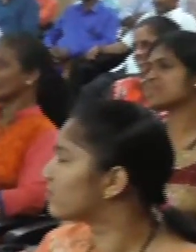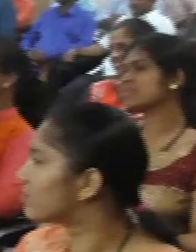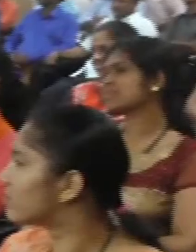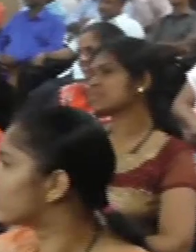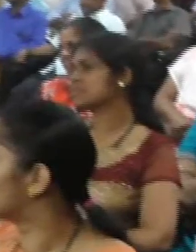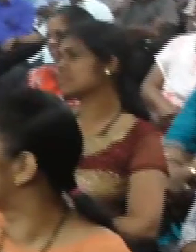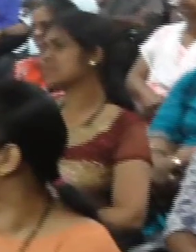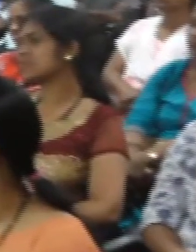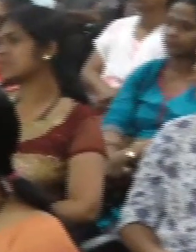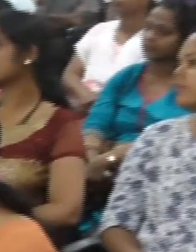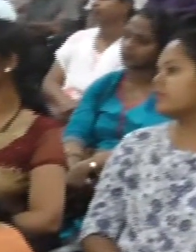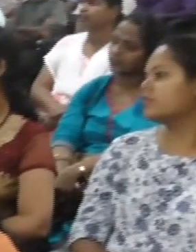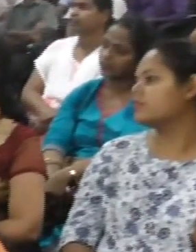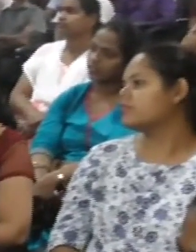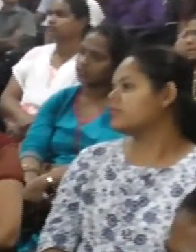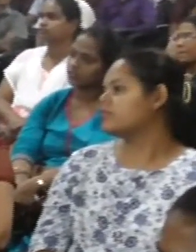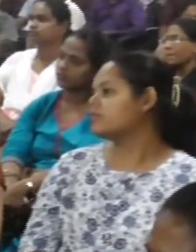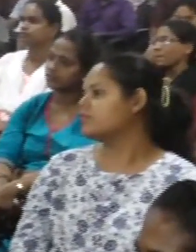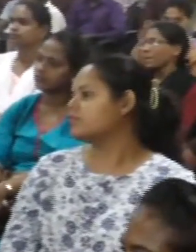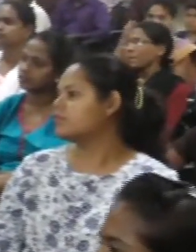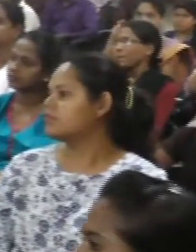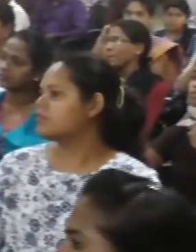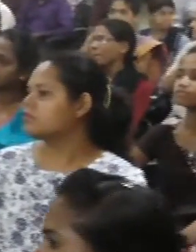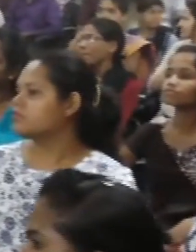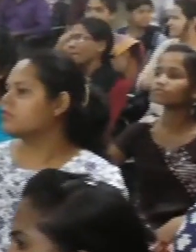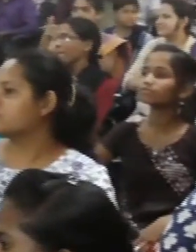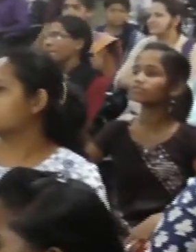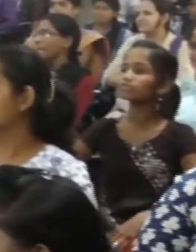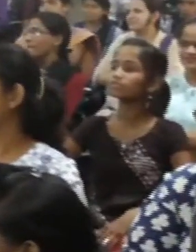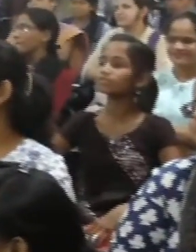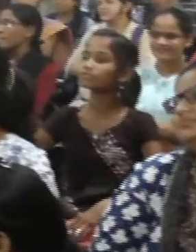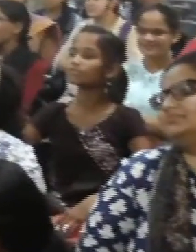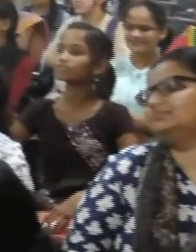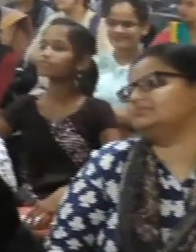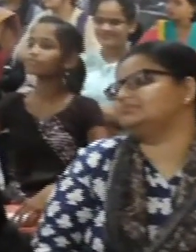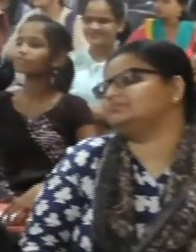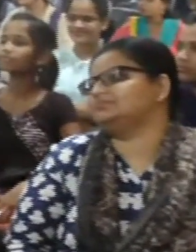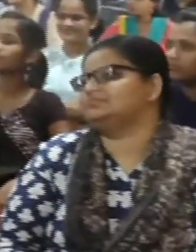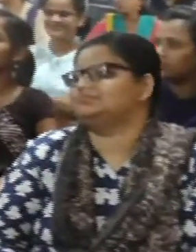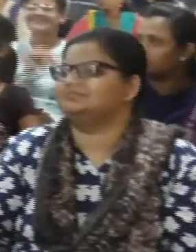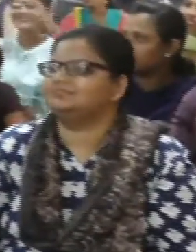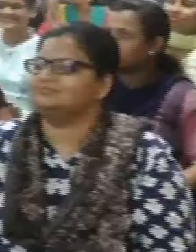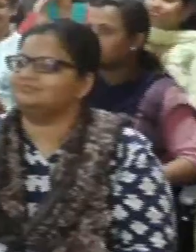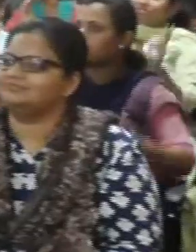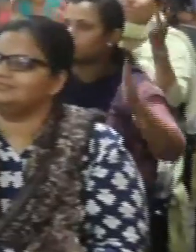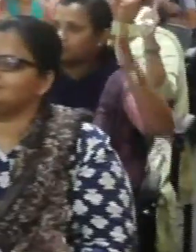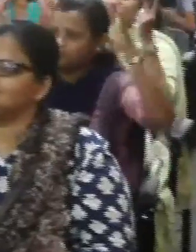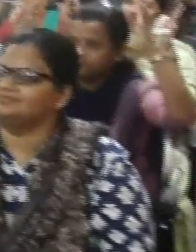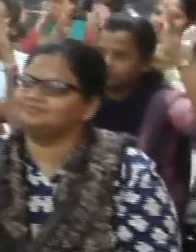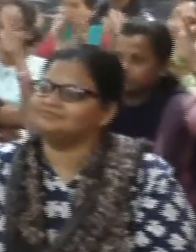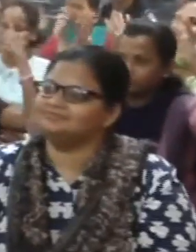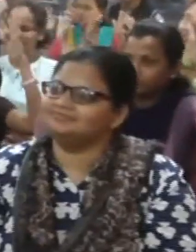And president of the association, Sri Gaurish Malgaonkar.